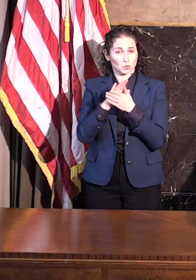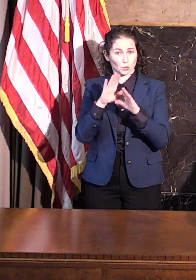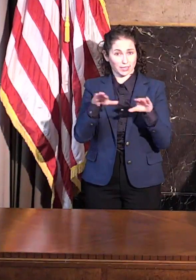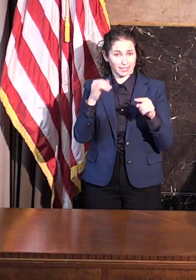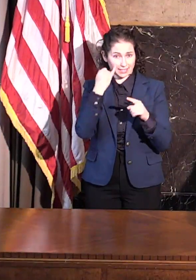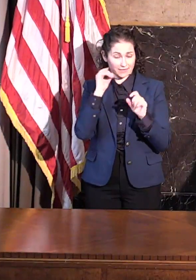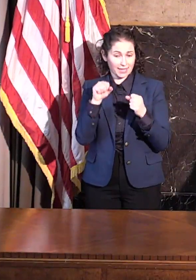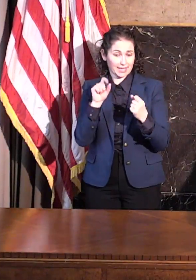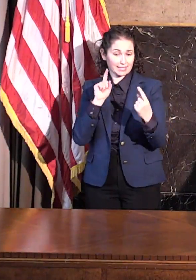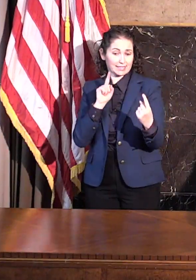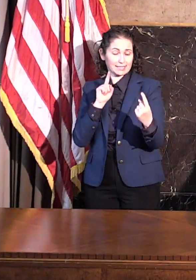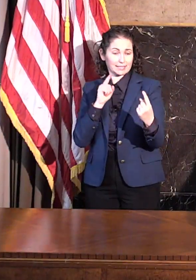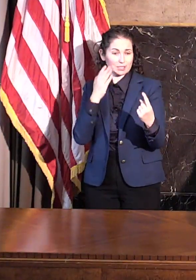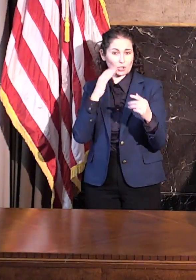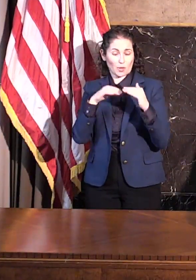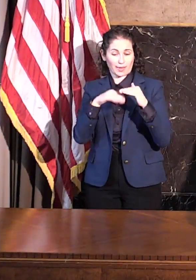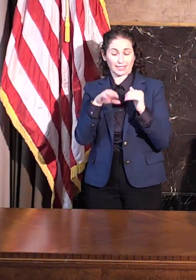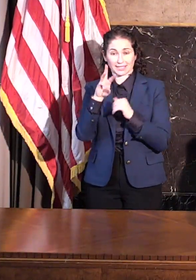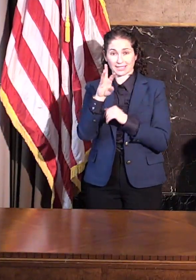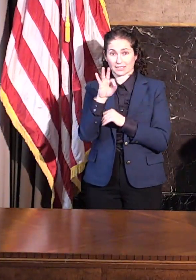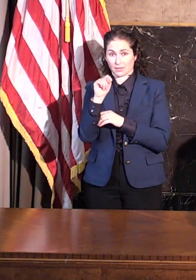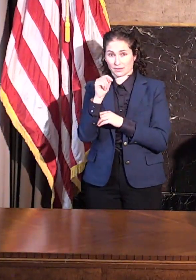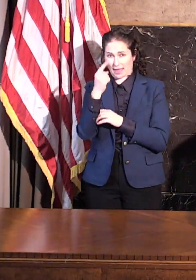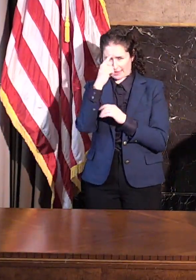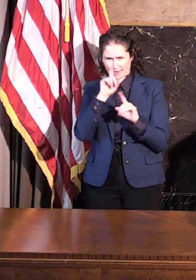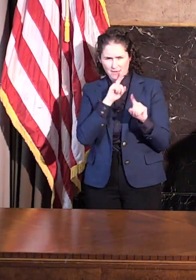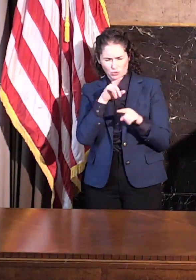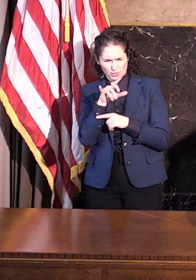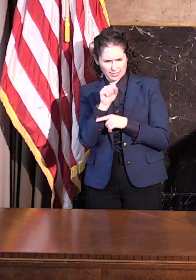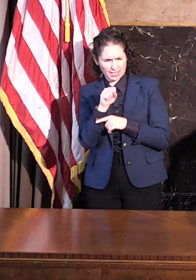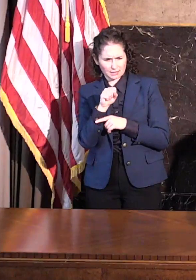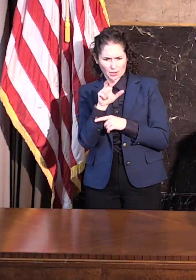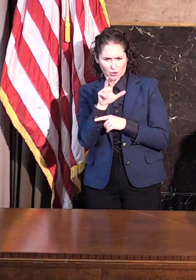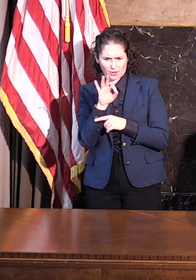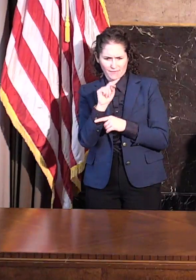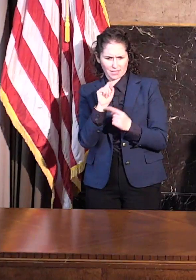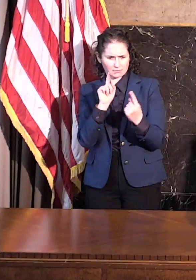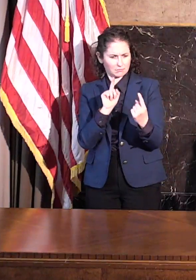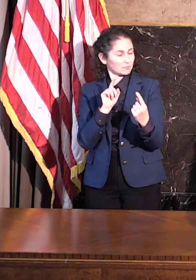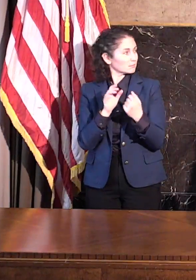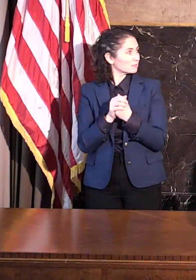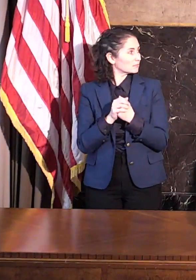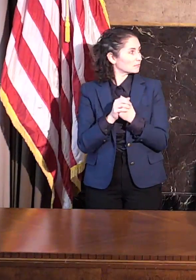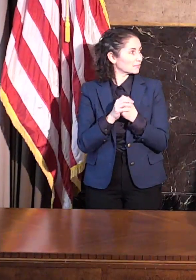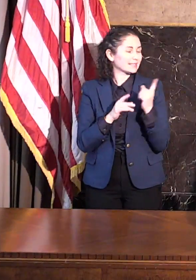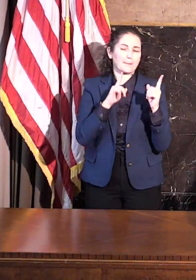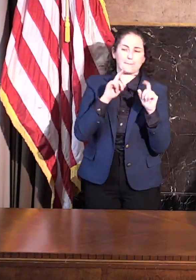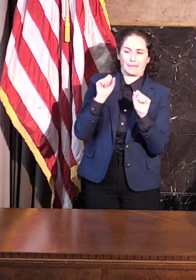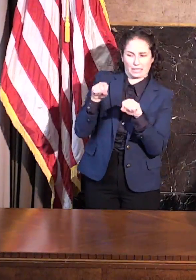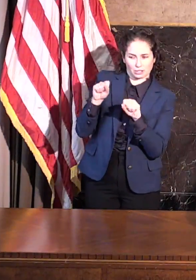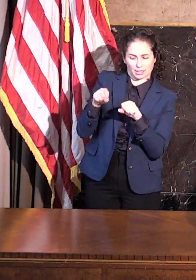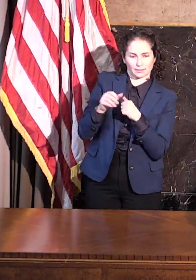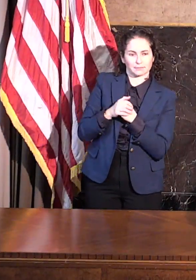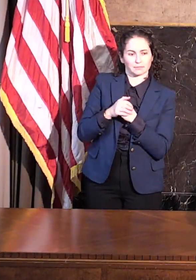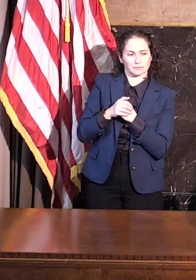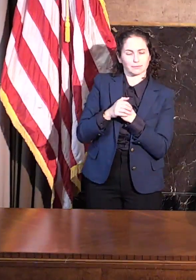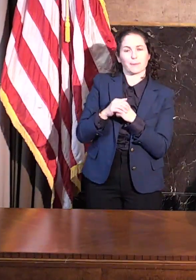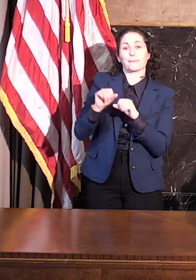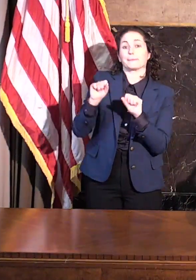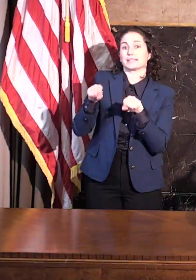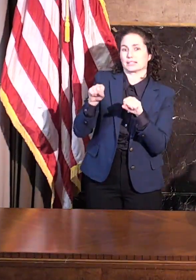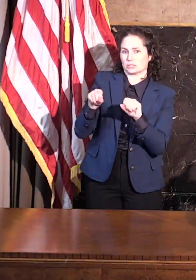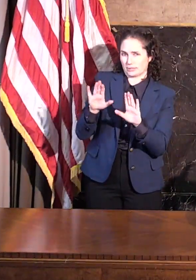more normalcy. You've already heard me say, and I've been saying it for years, for months, it seems like years, that